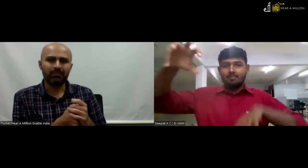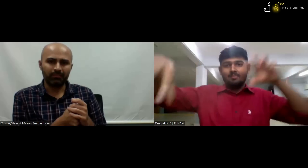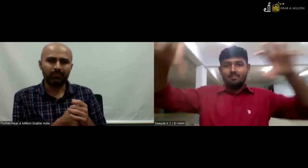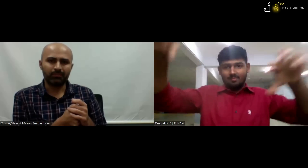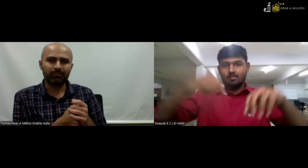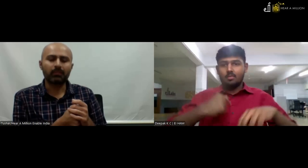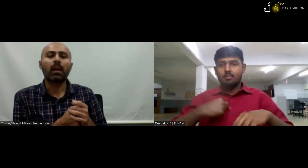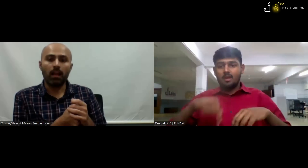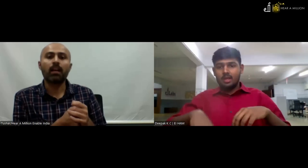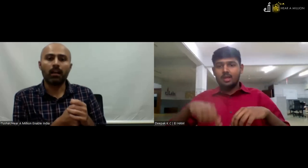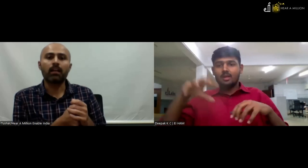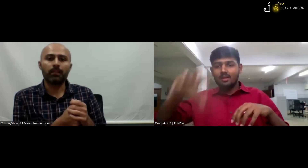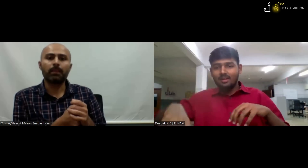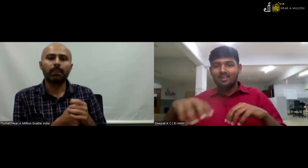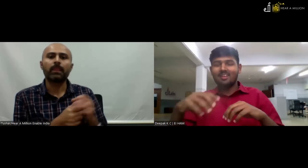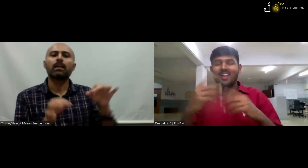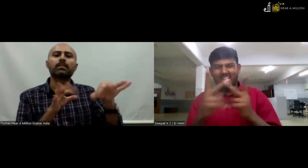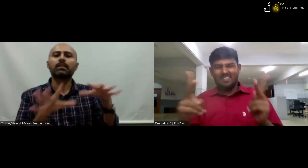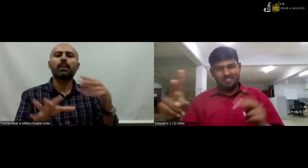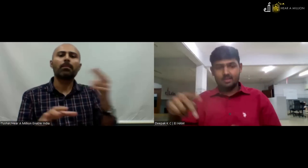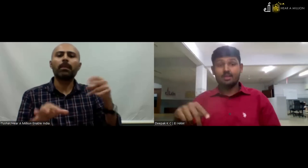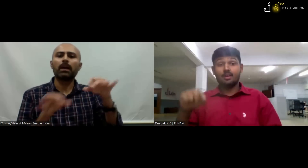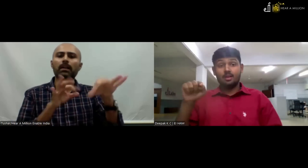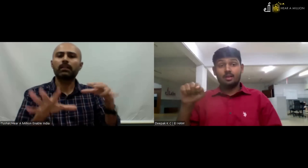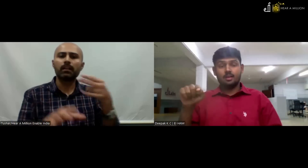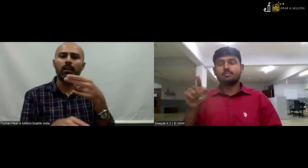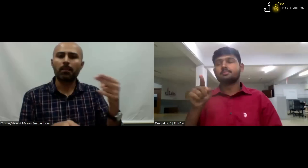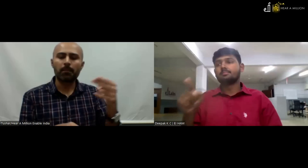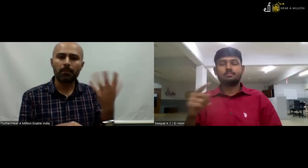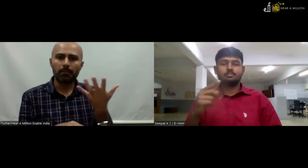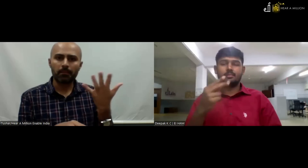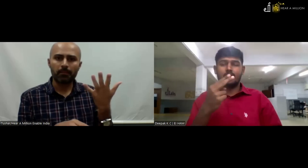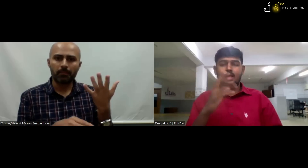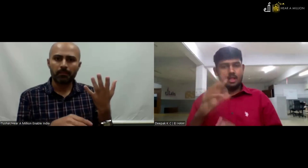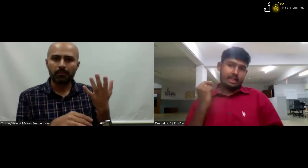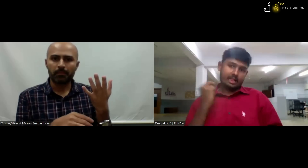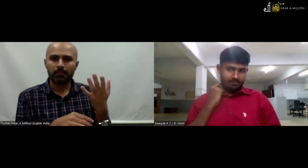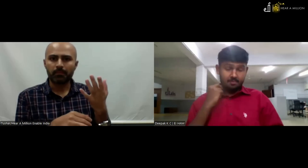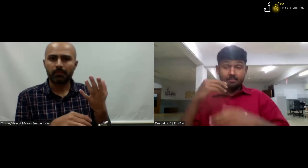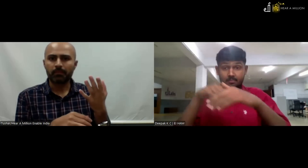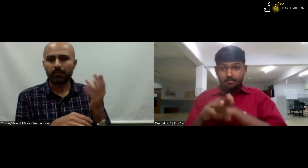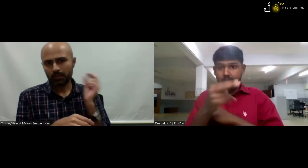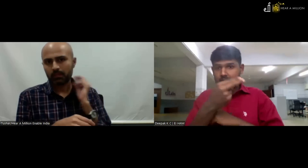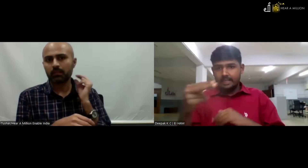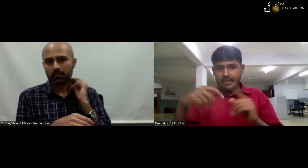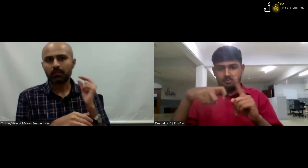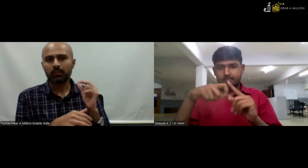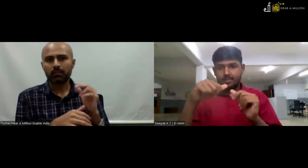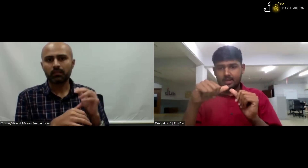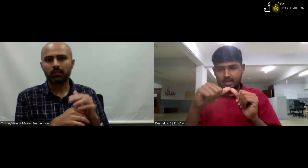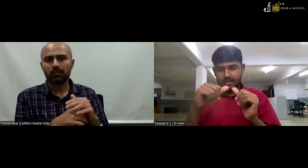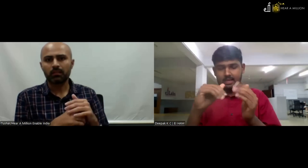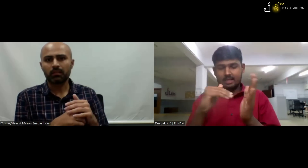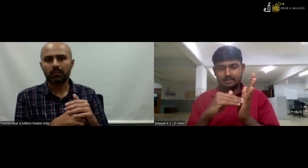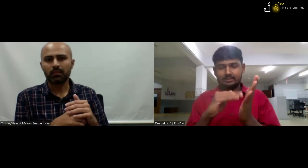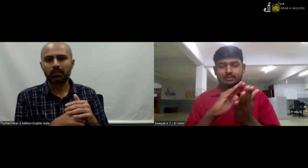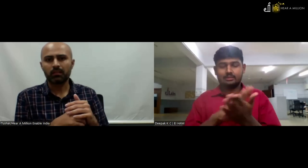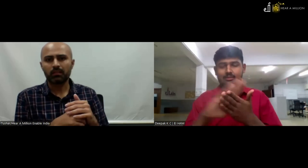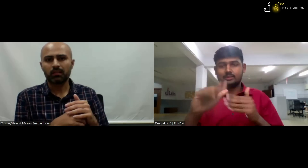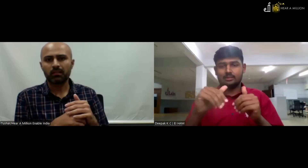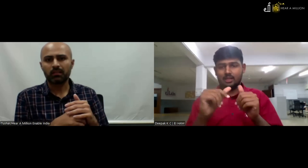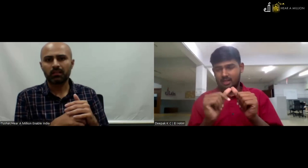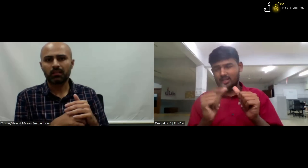called KL22. So example, every region has their own RTOs. So in Trivandrum,